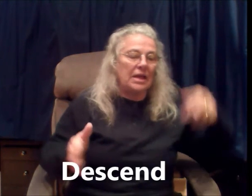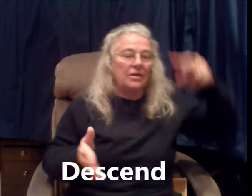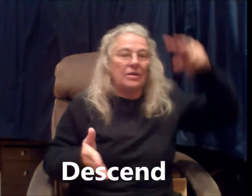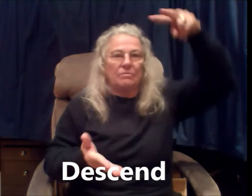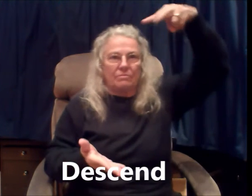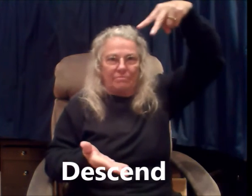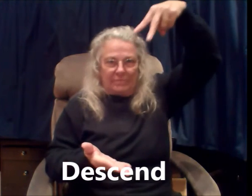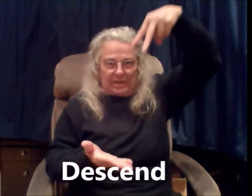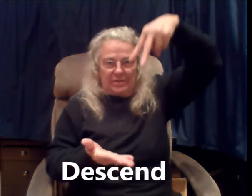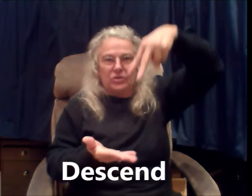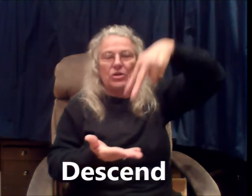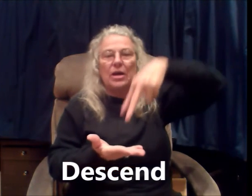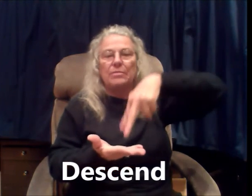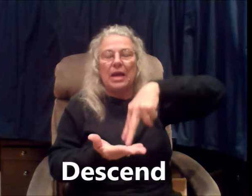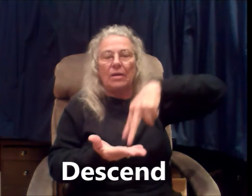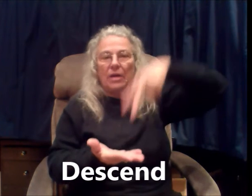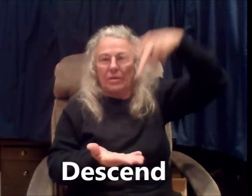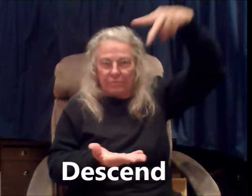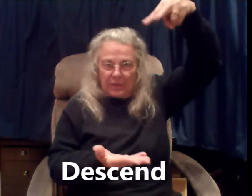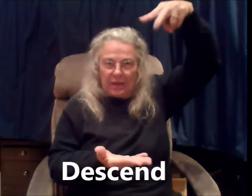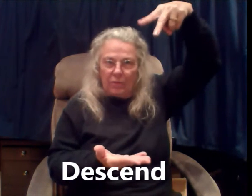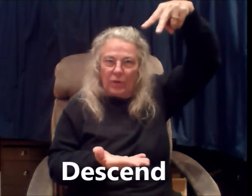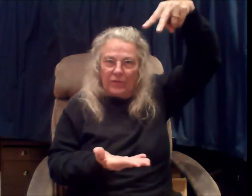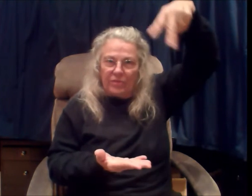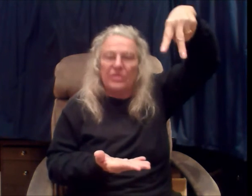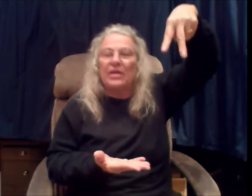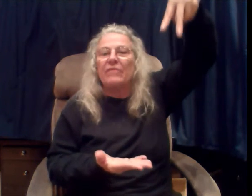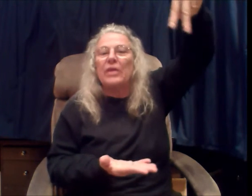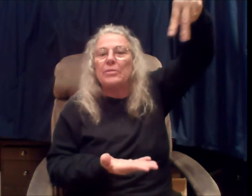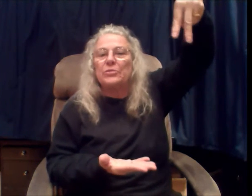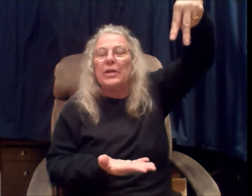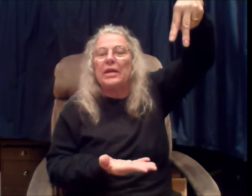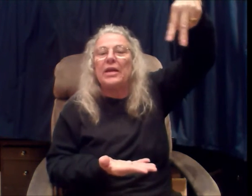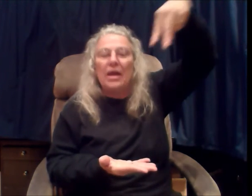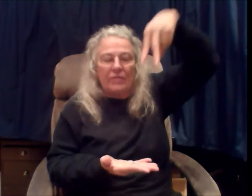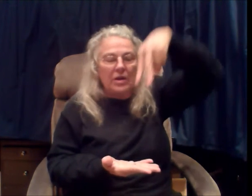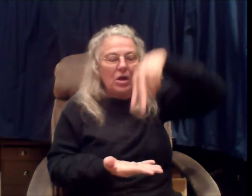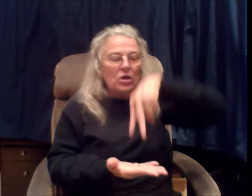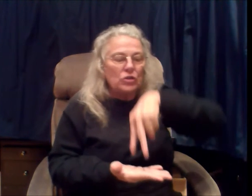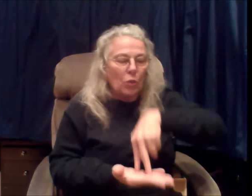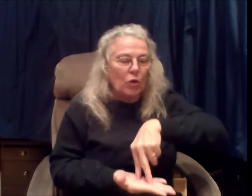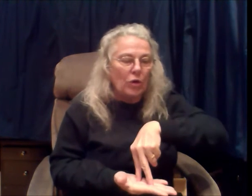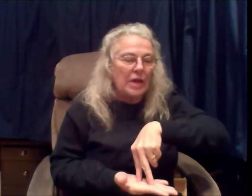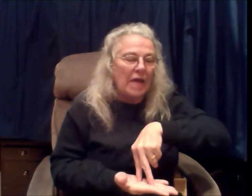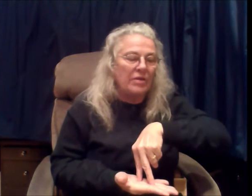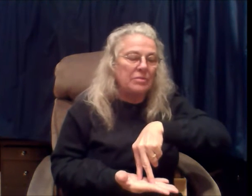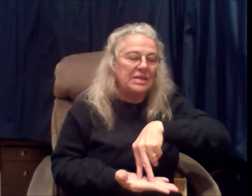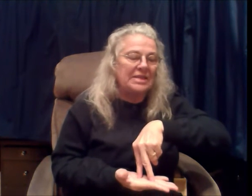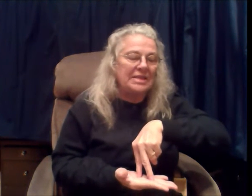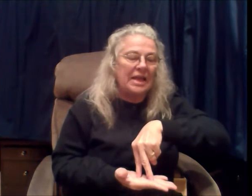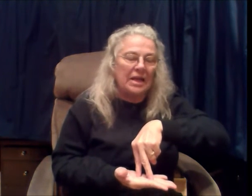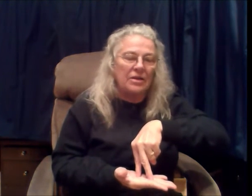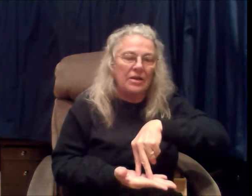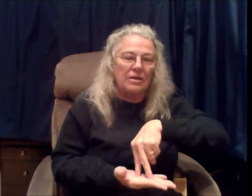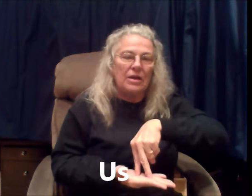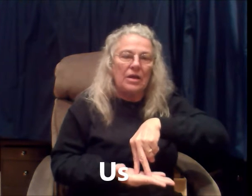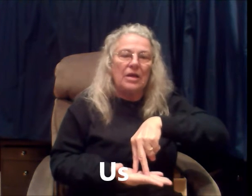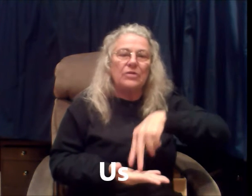Descend. That's to come down. Now, we think of him as being in heaven, so we're going to have him descend.